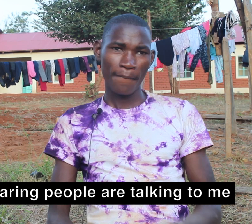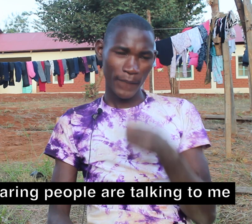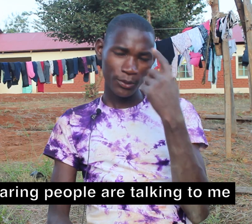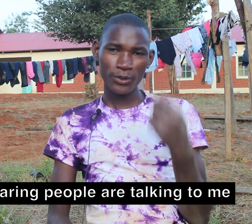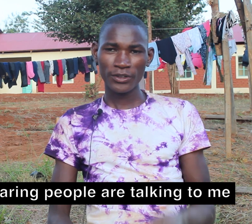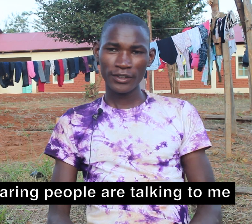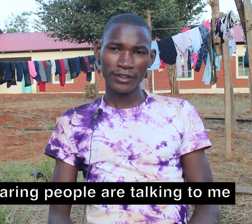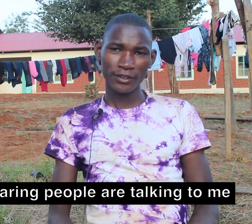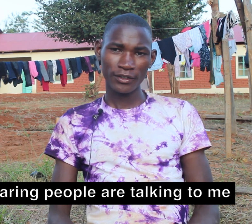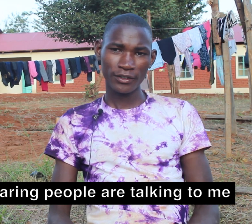Because